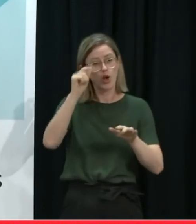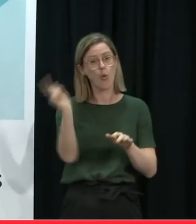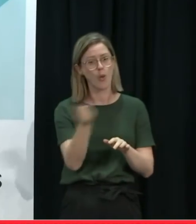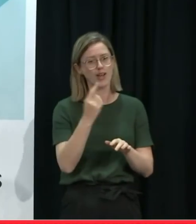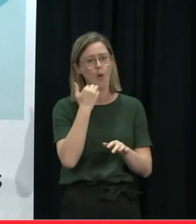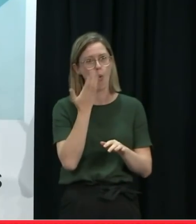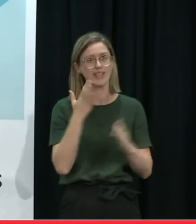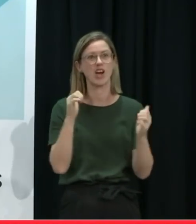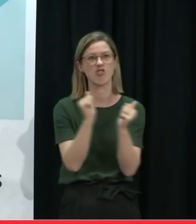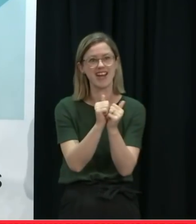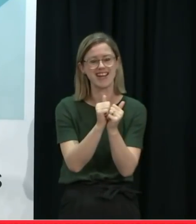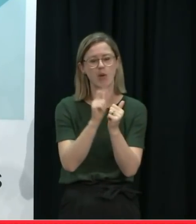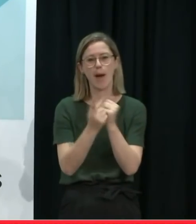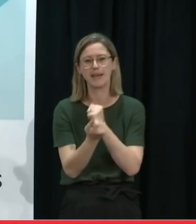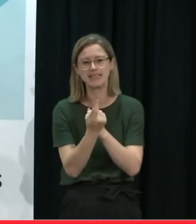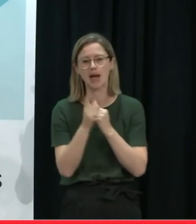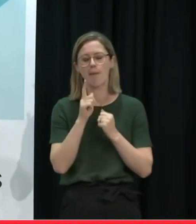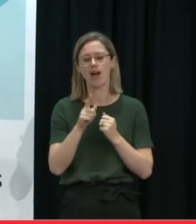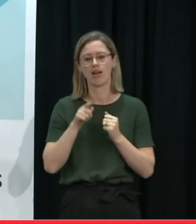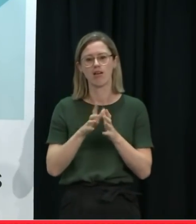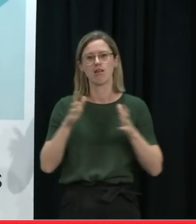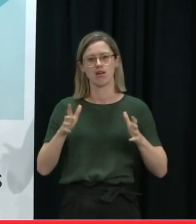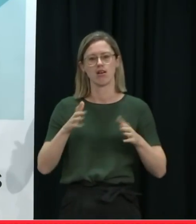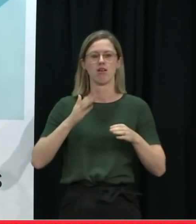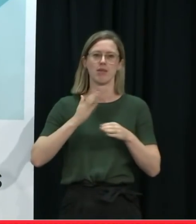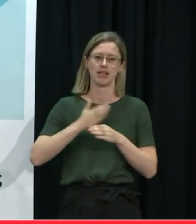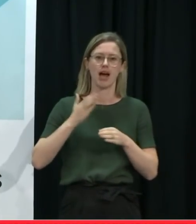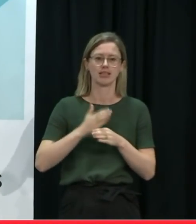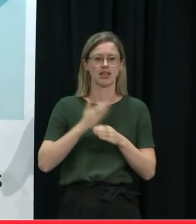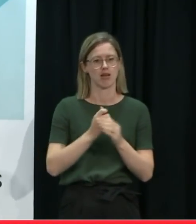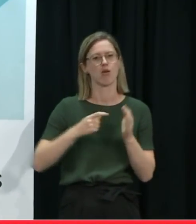comes out the other end, this has been an enormous and exhausting task that is vitally important